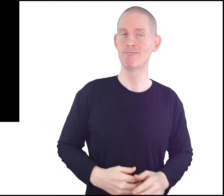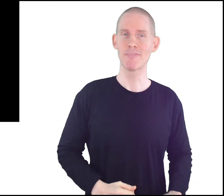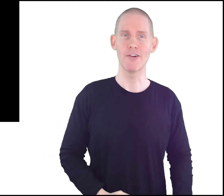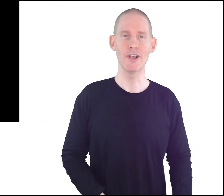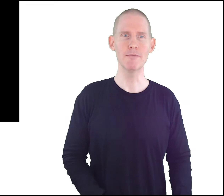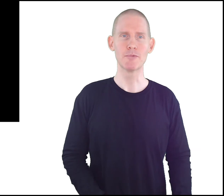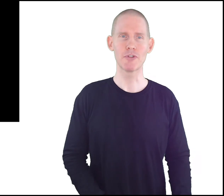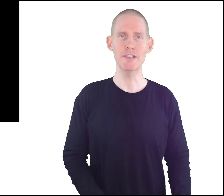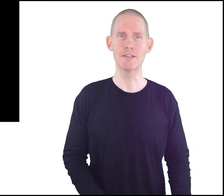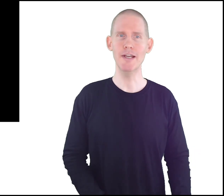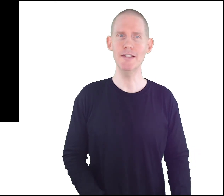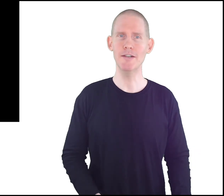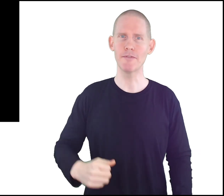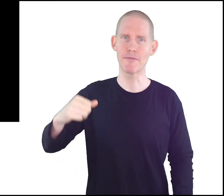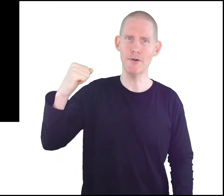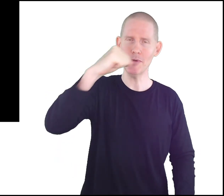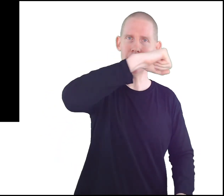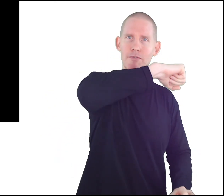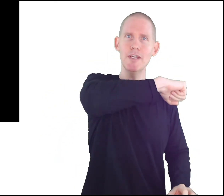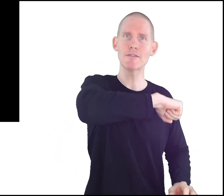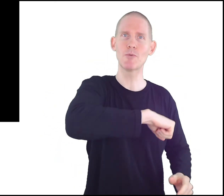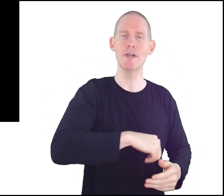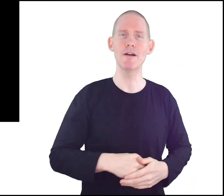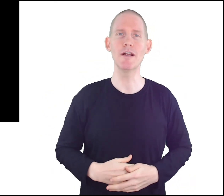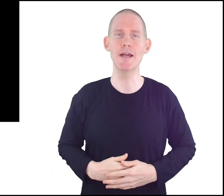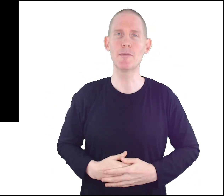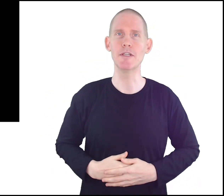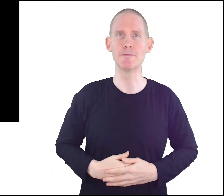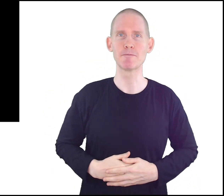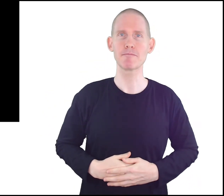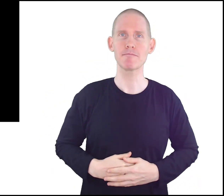All right, so let's sign the affirmative. Yes, we are happy.